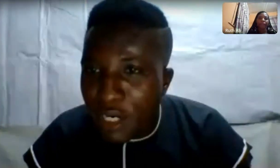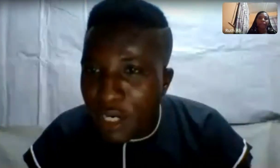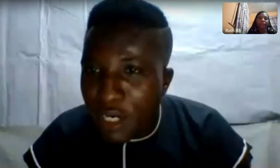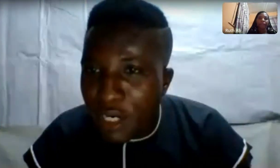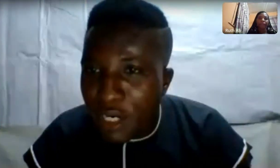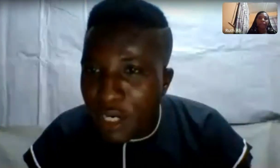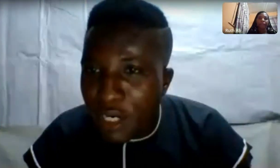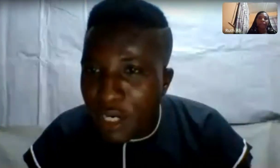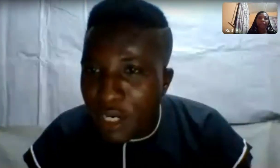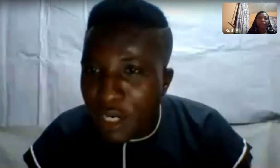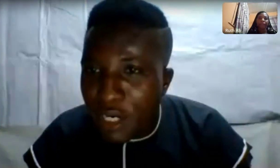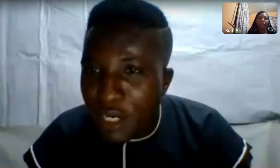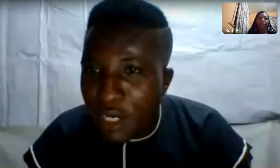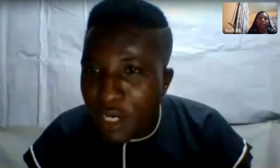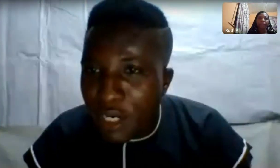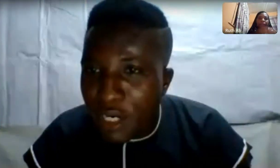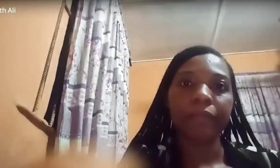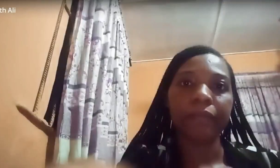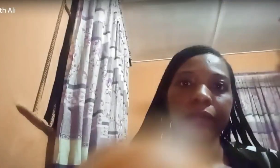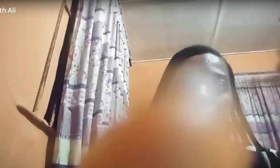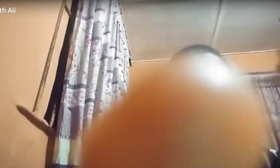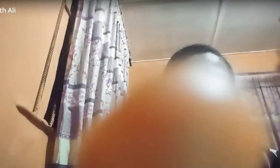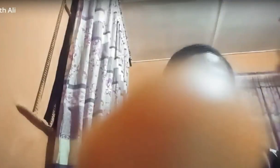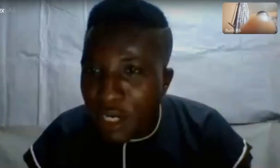we have Adekambi Mercy unmuted, admin?